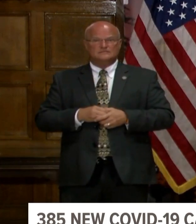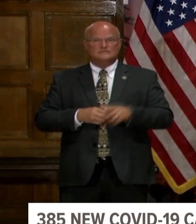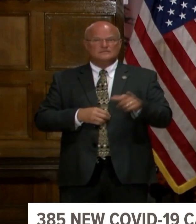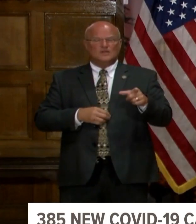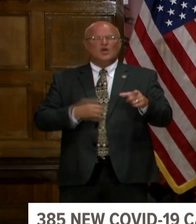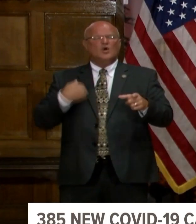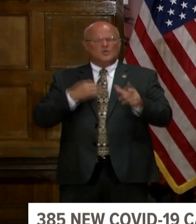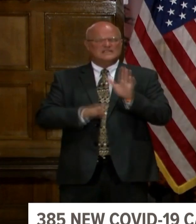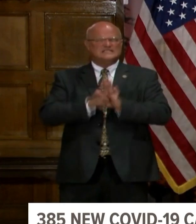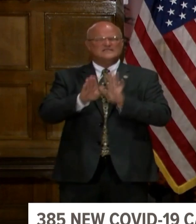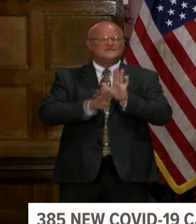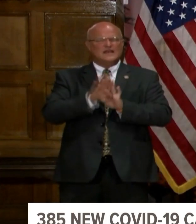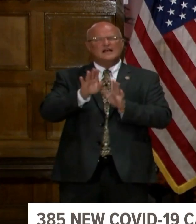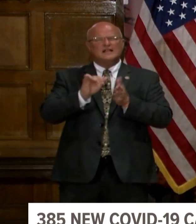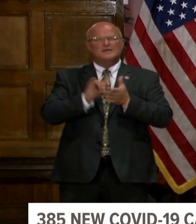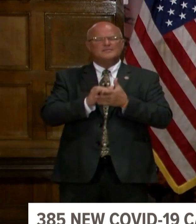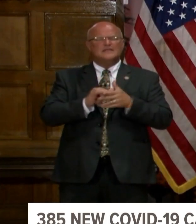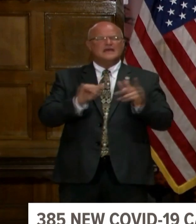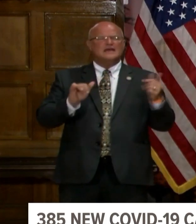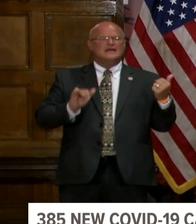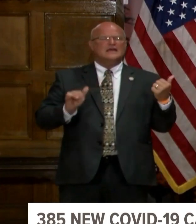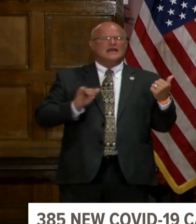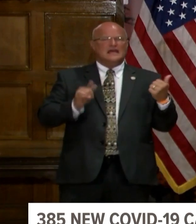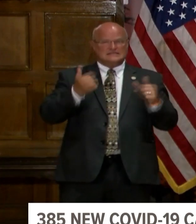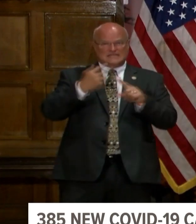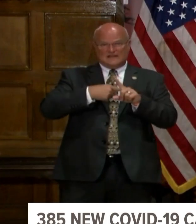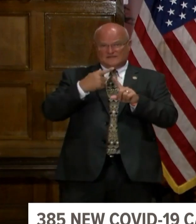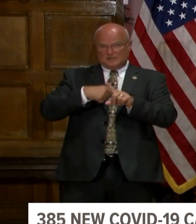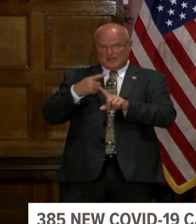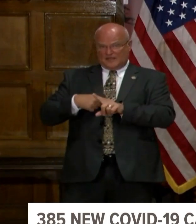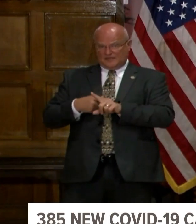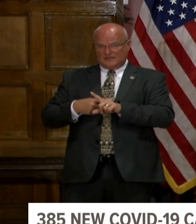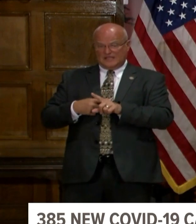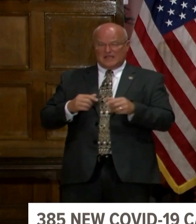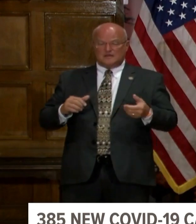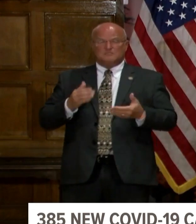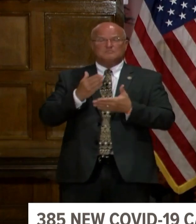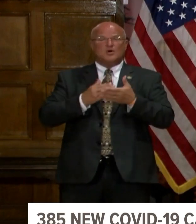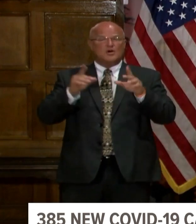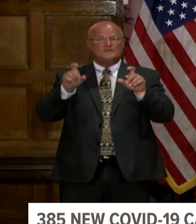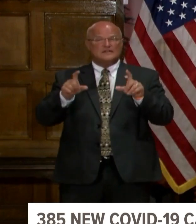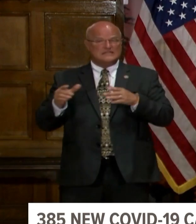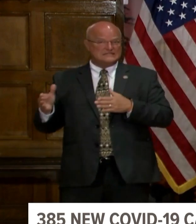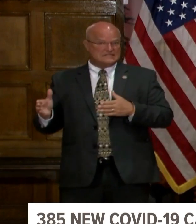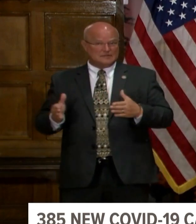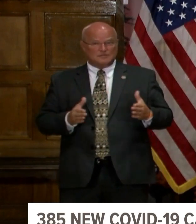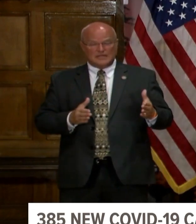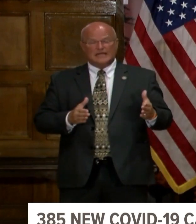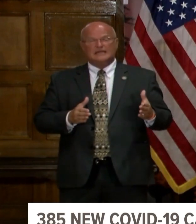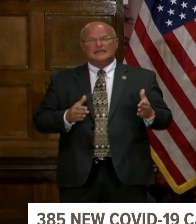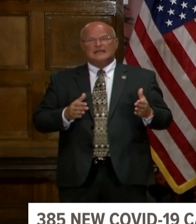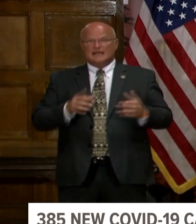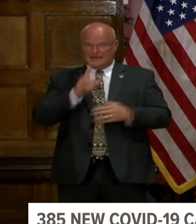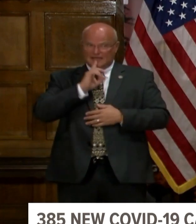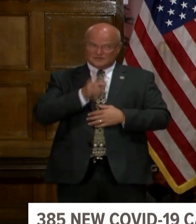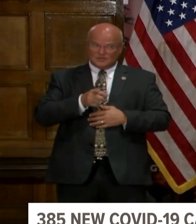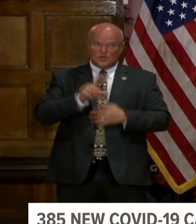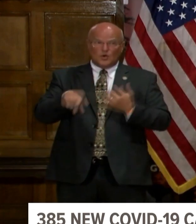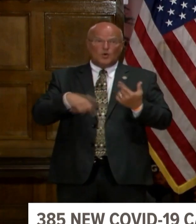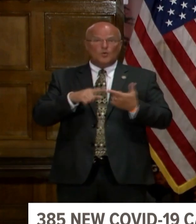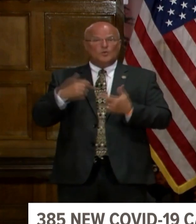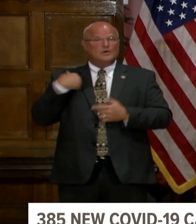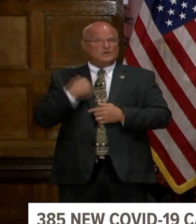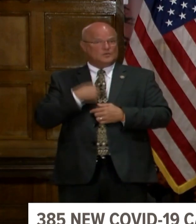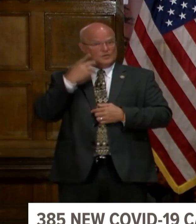in? We develop that as every month and part of our testing plan, and absolutely, whenever